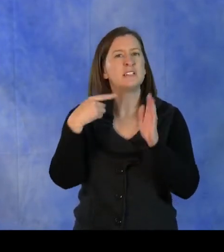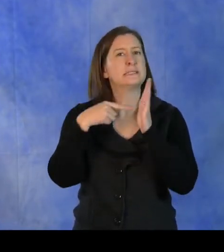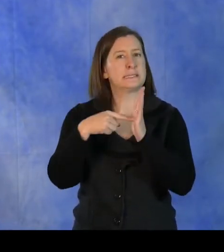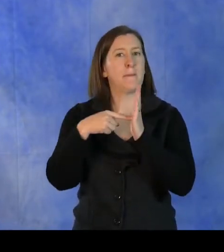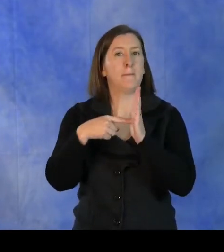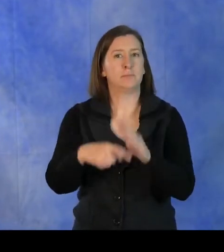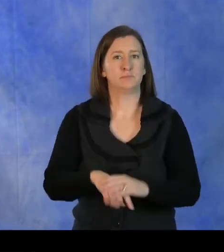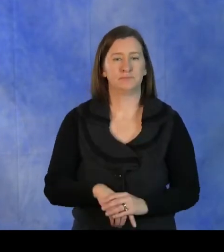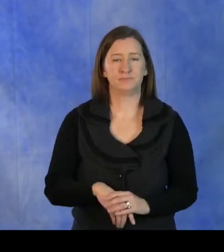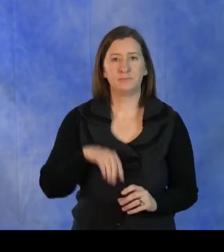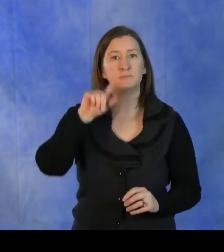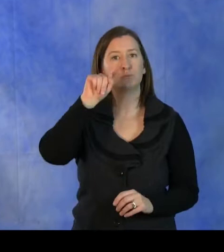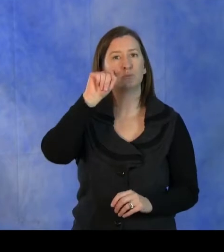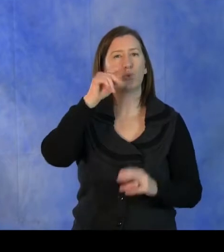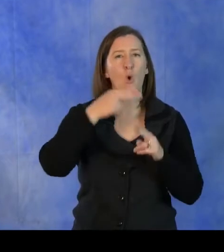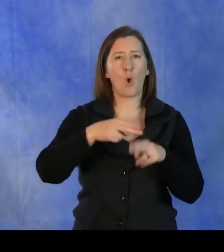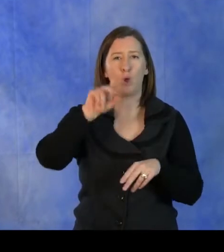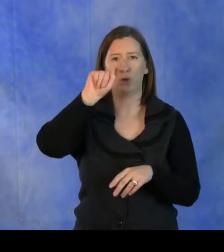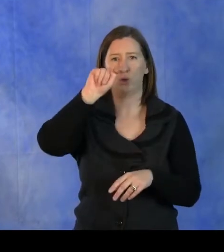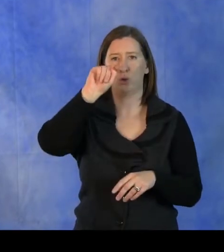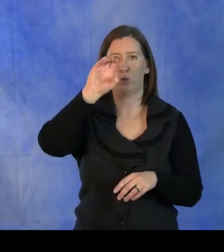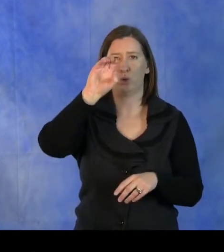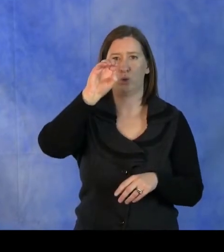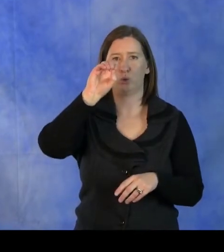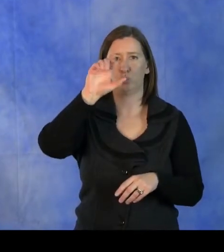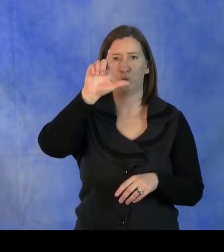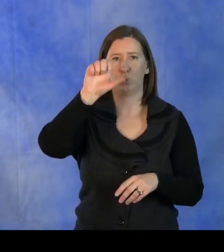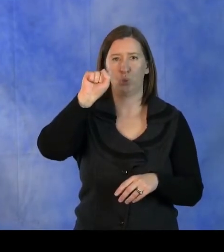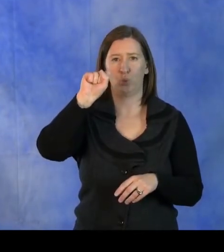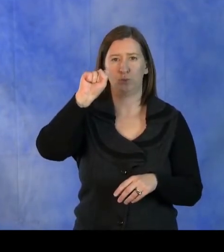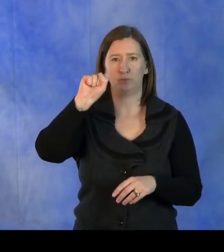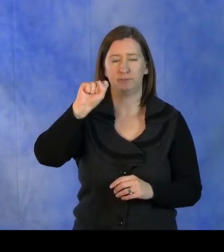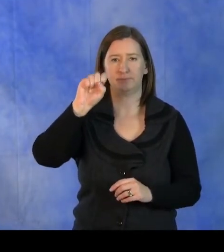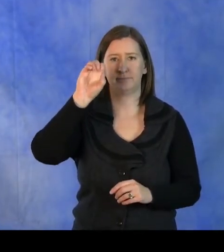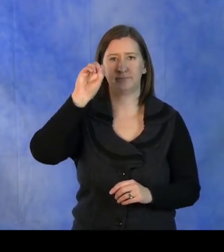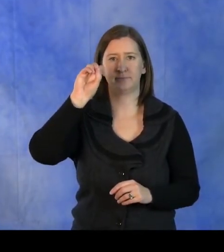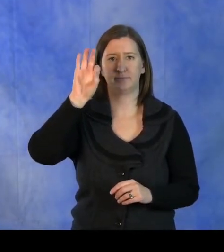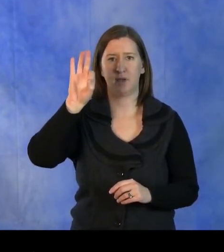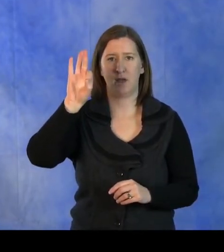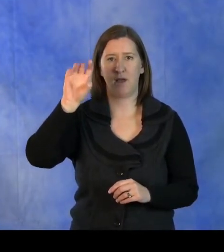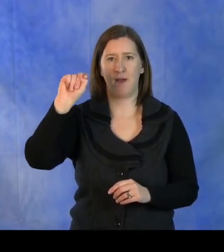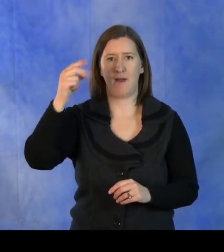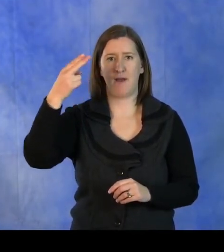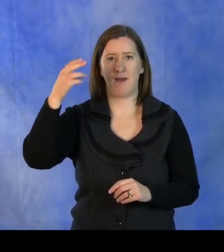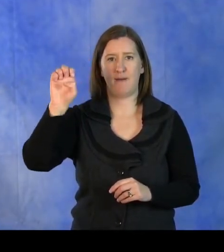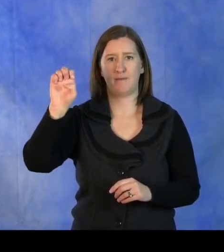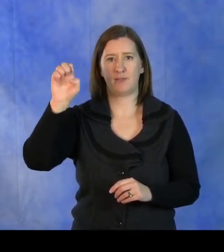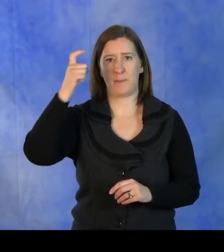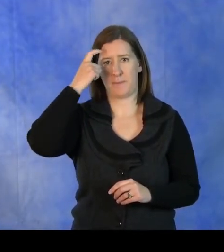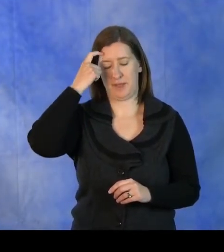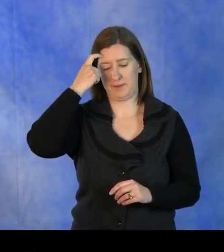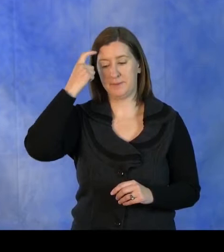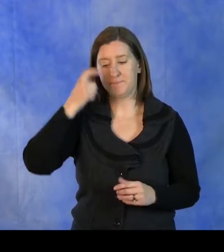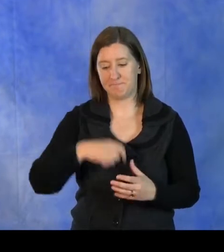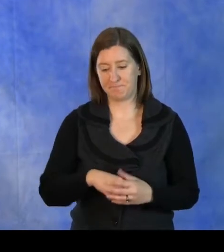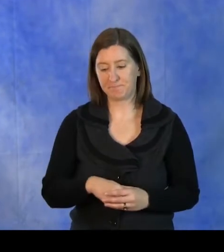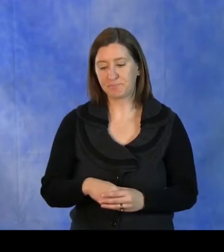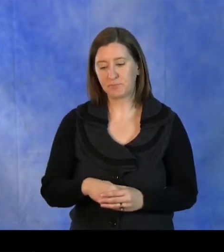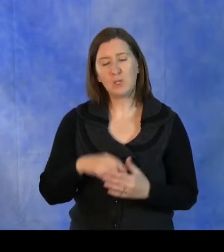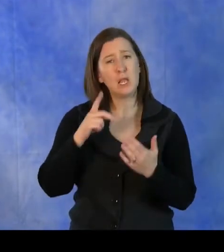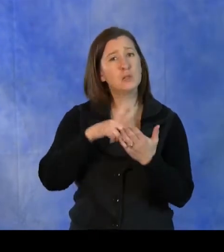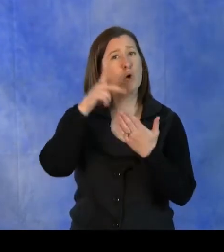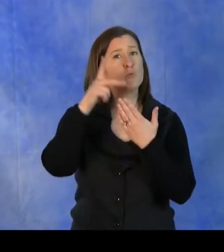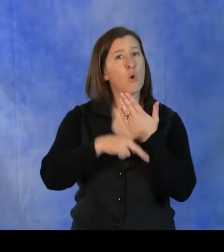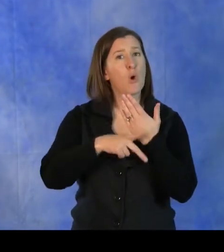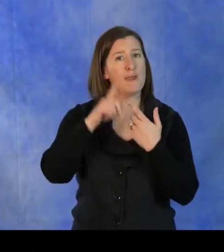I'm not saying that this is better or anything. This is just an example. The tools of the mind.